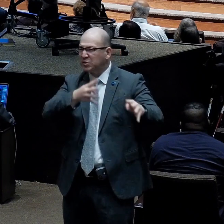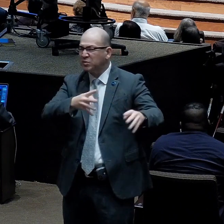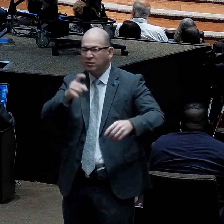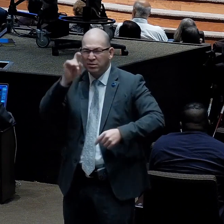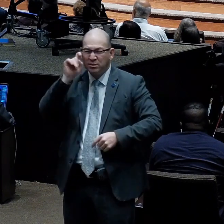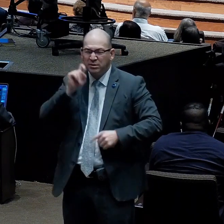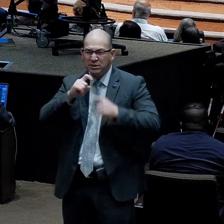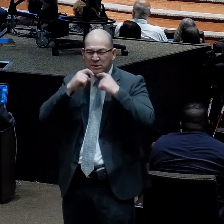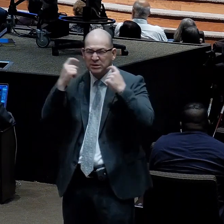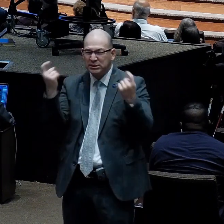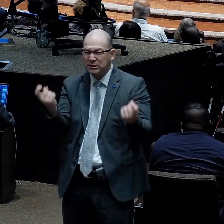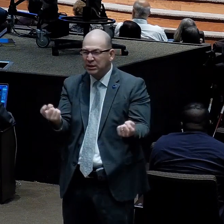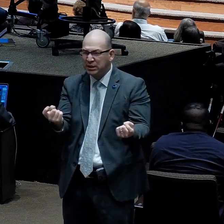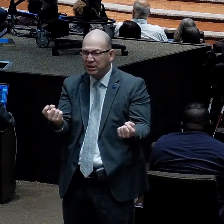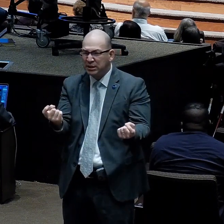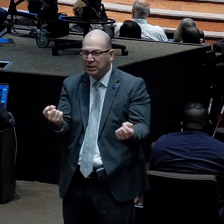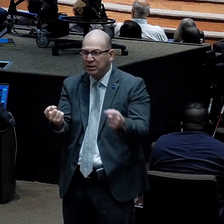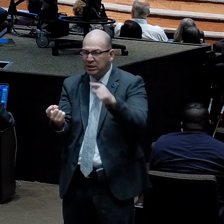aside.